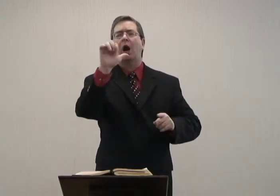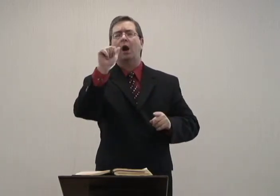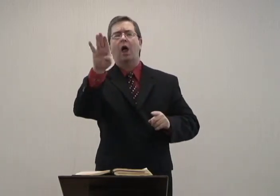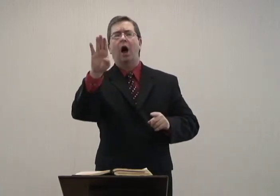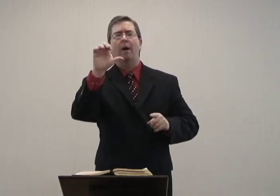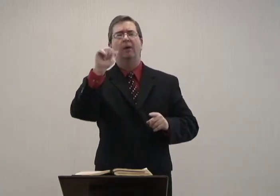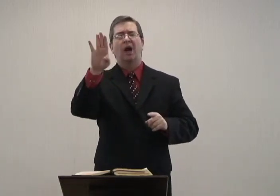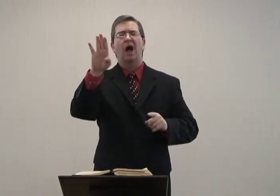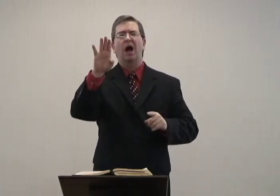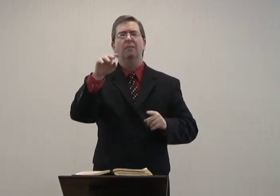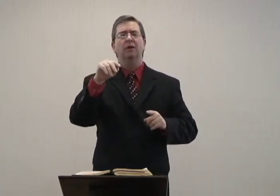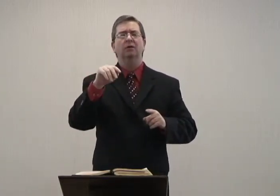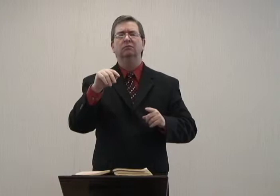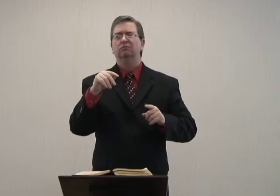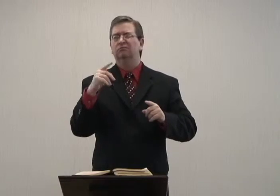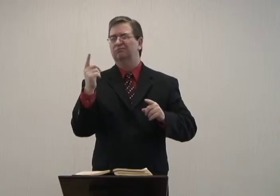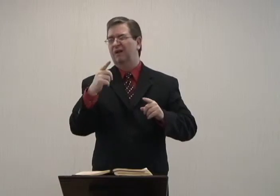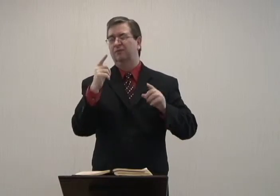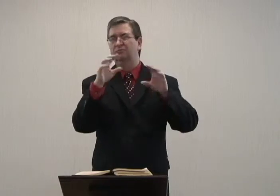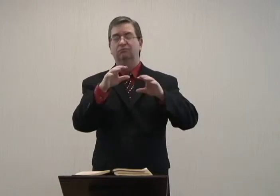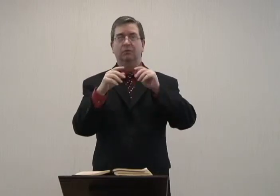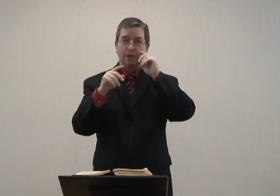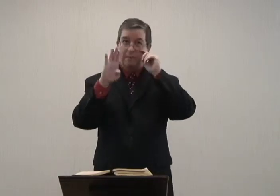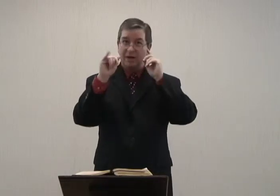grandma. Went to a club.